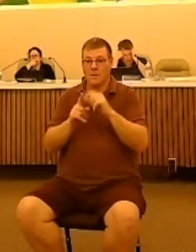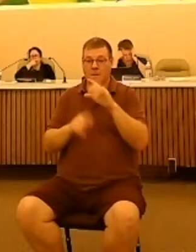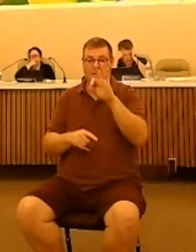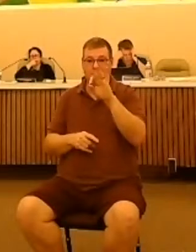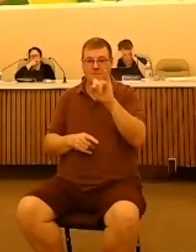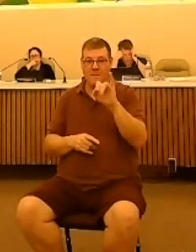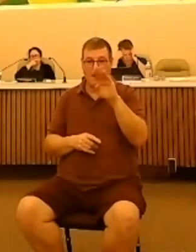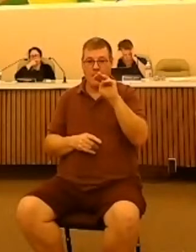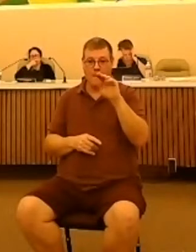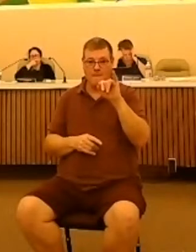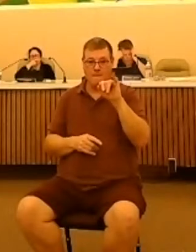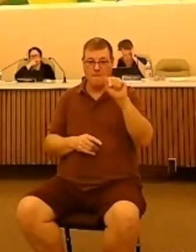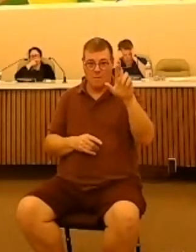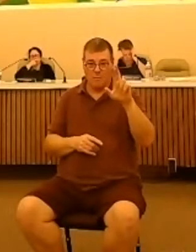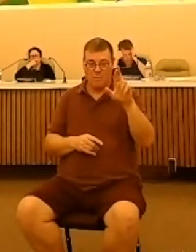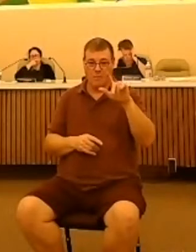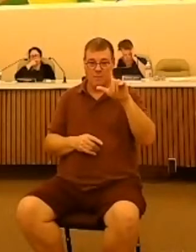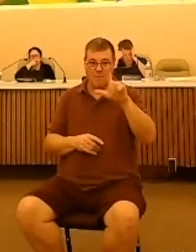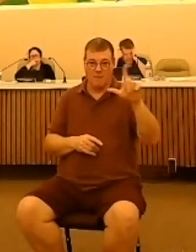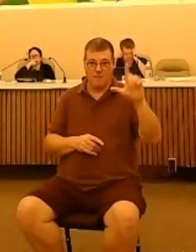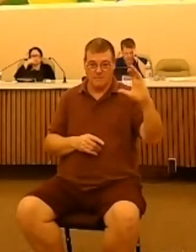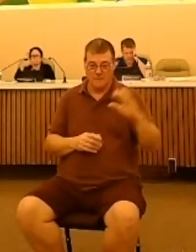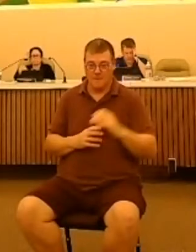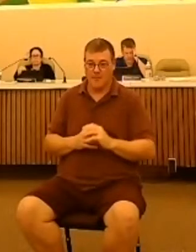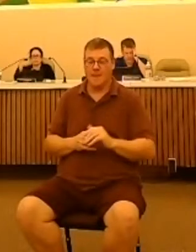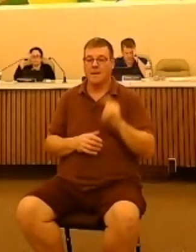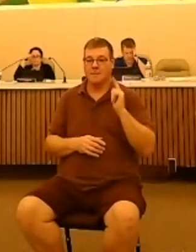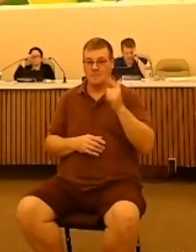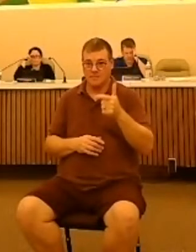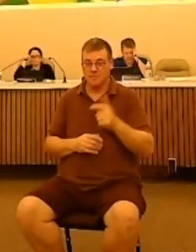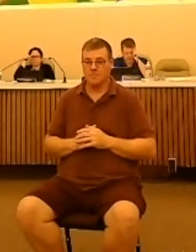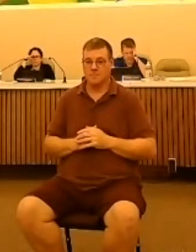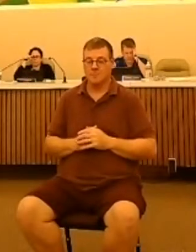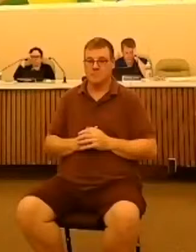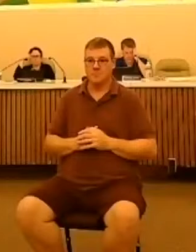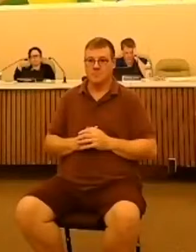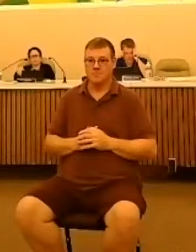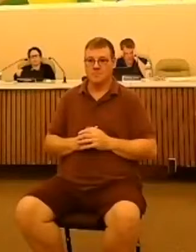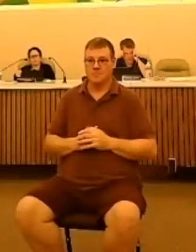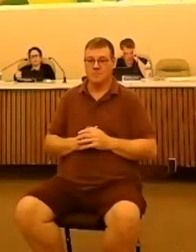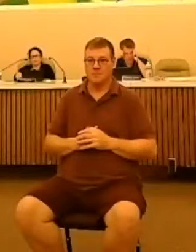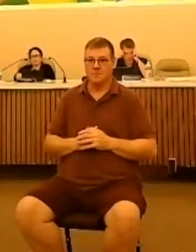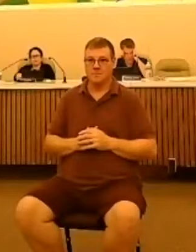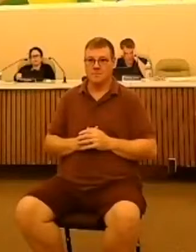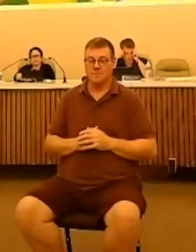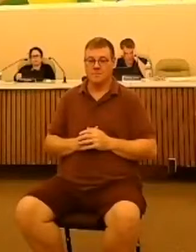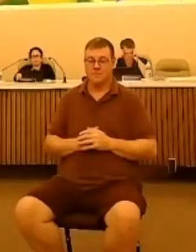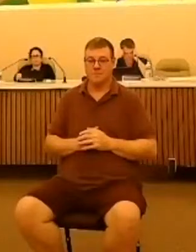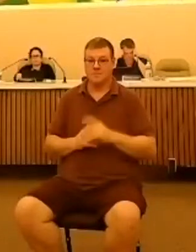Group LLC. Second. So as you can see, we